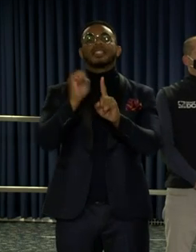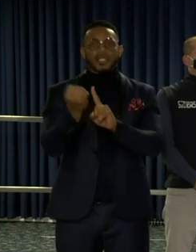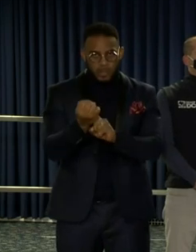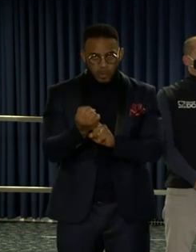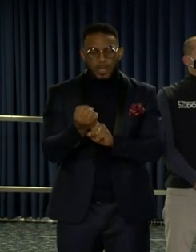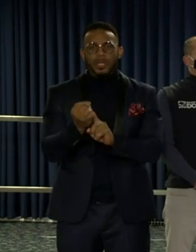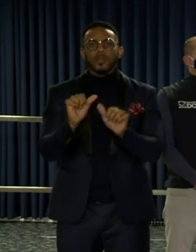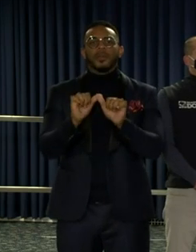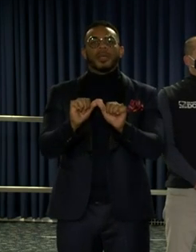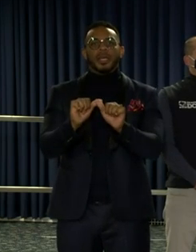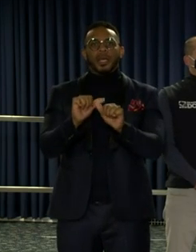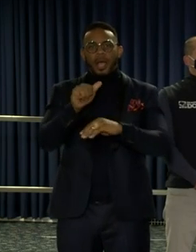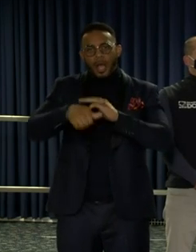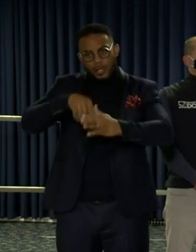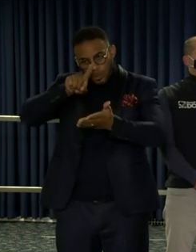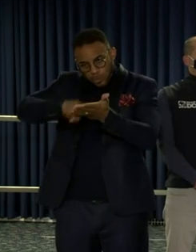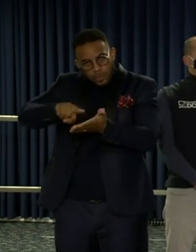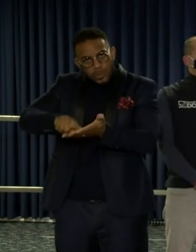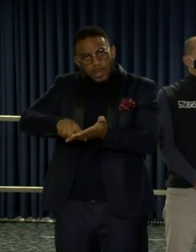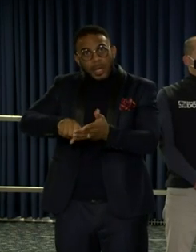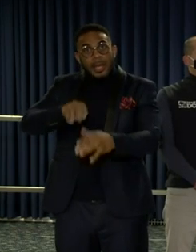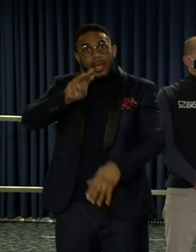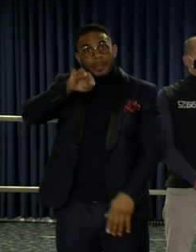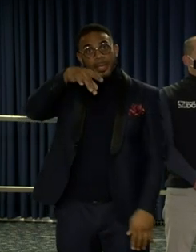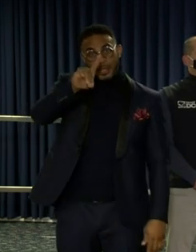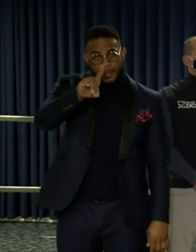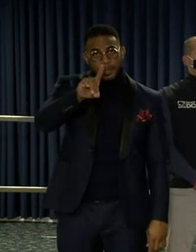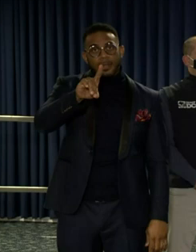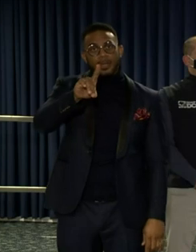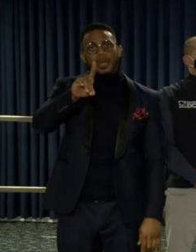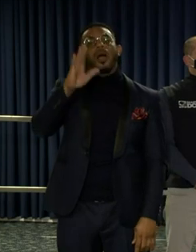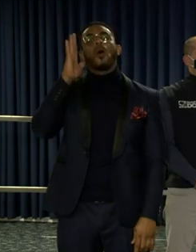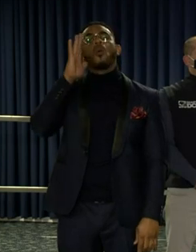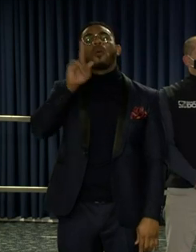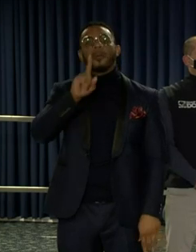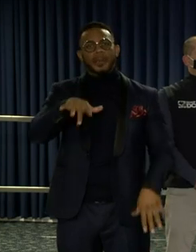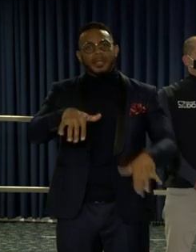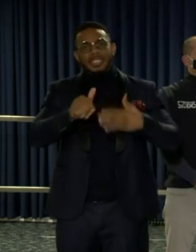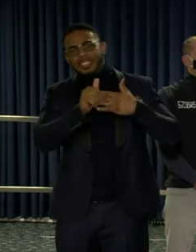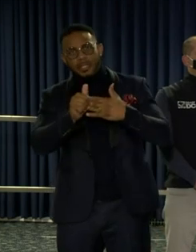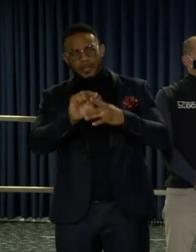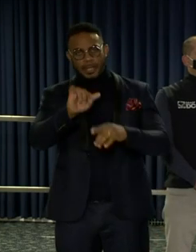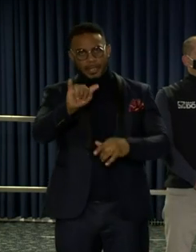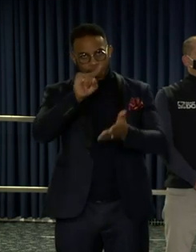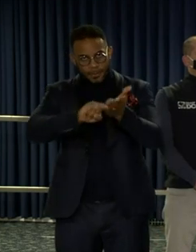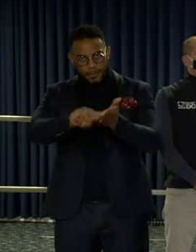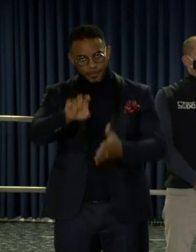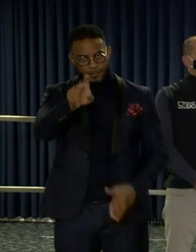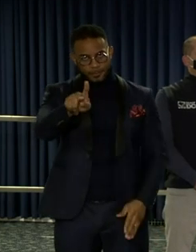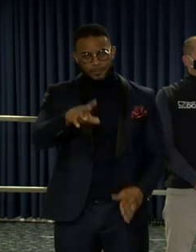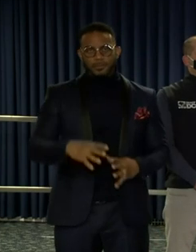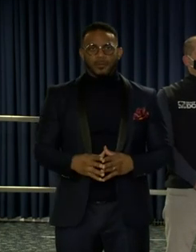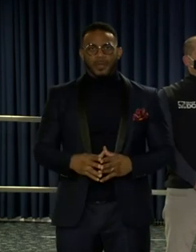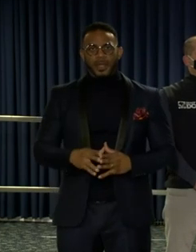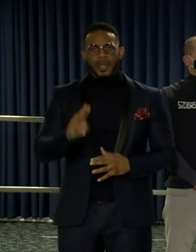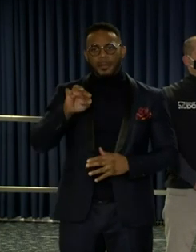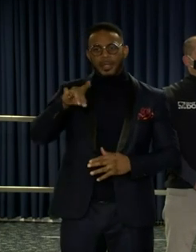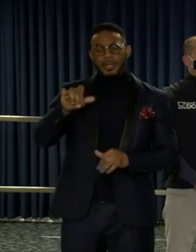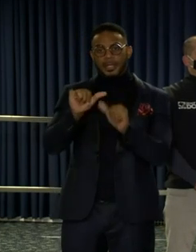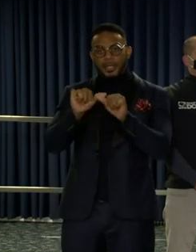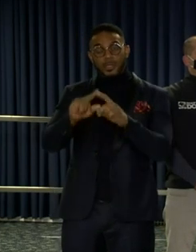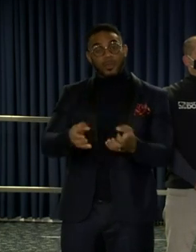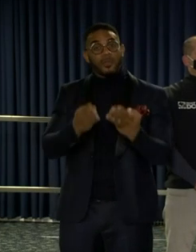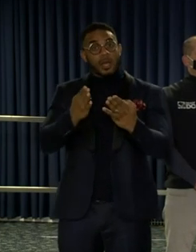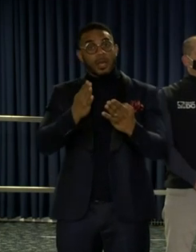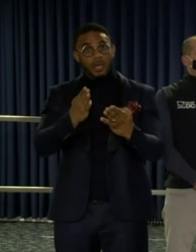situation remains under investigation. The Metropolitan Police Department will be taking the lead on that investigation. MPD continues to